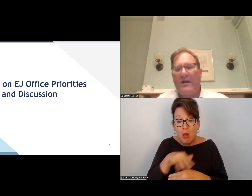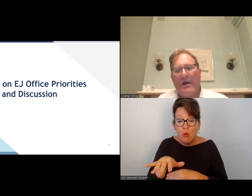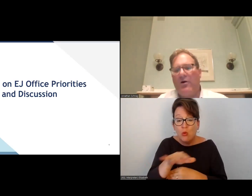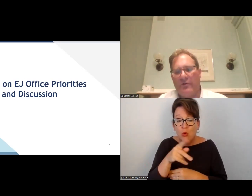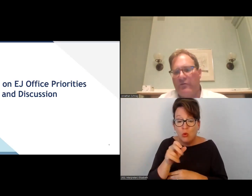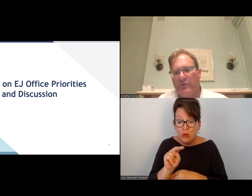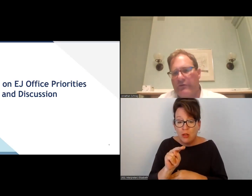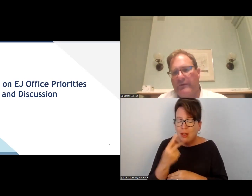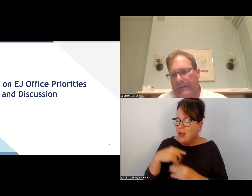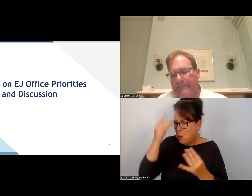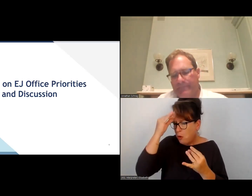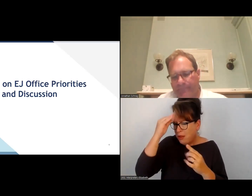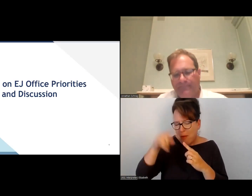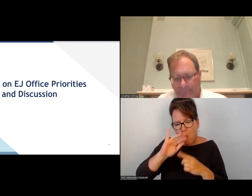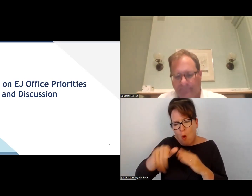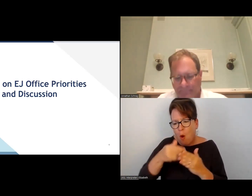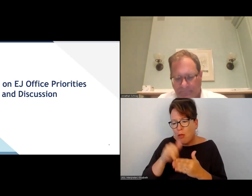we're thinking about all those tools.